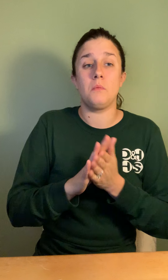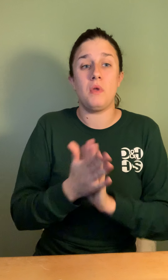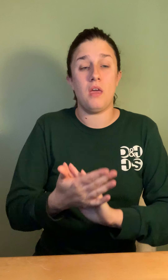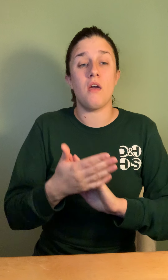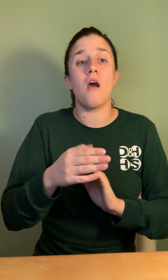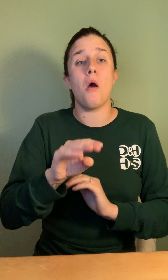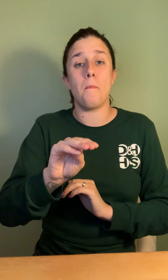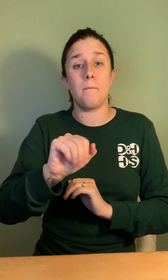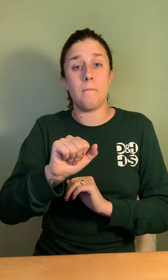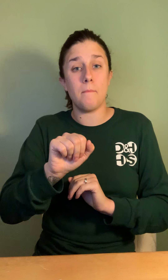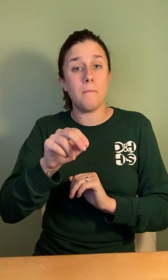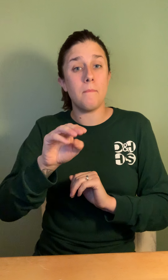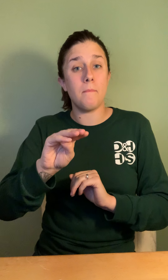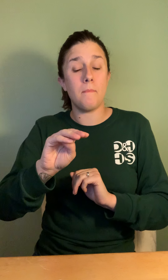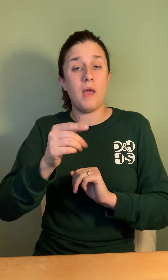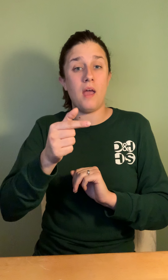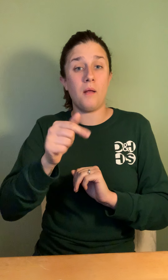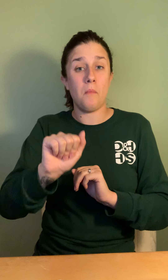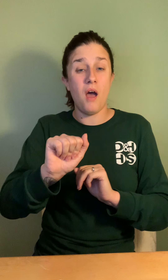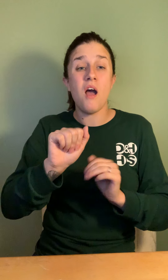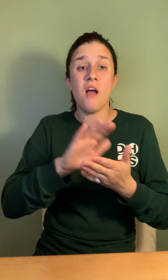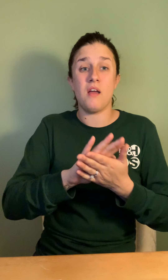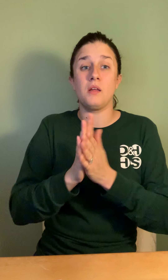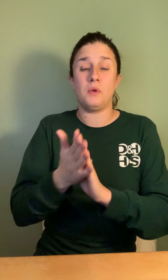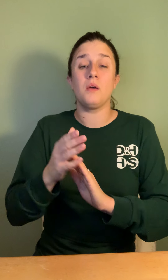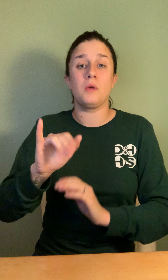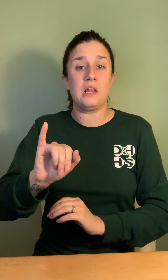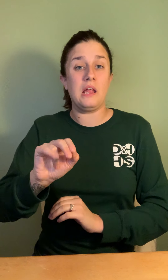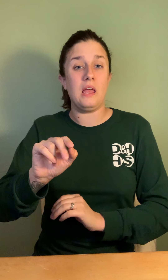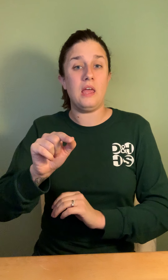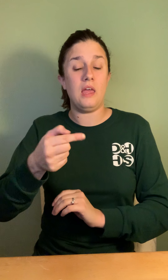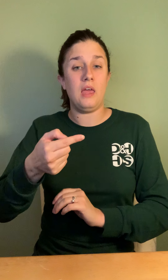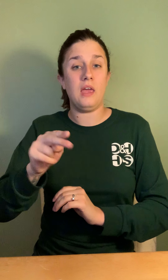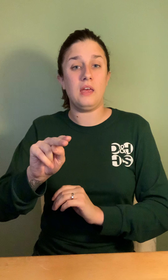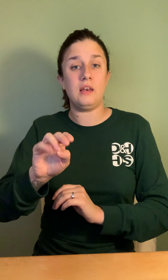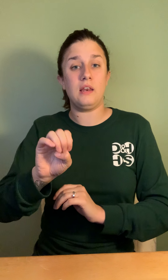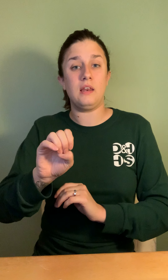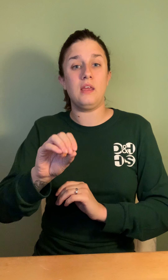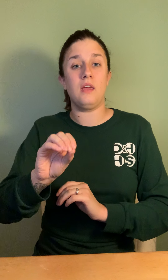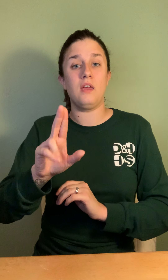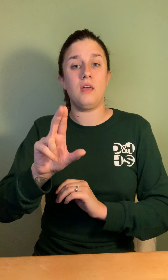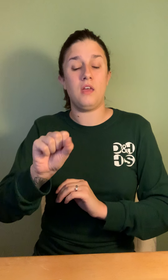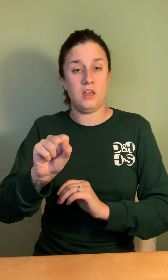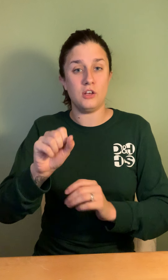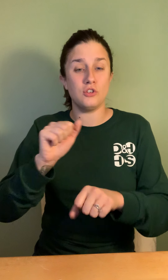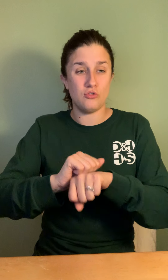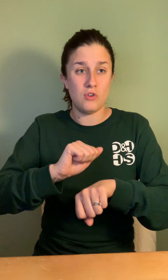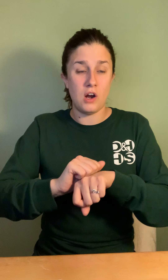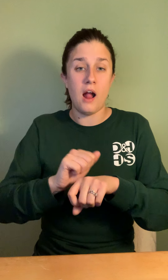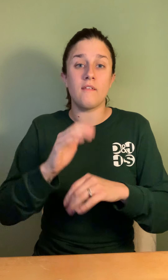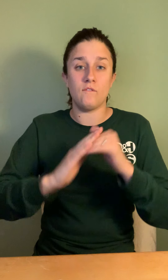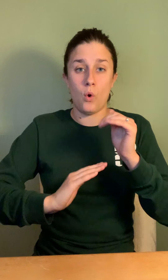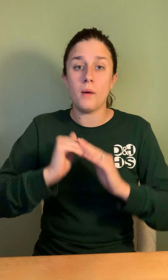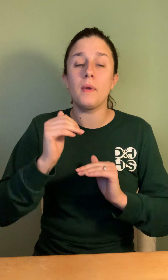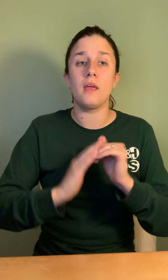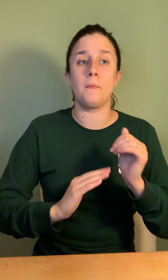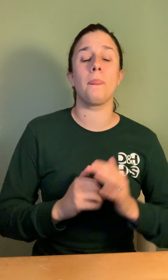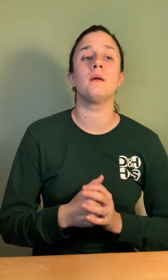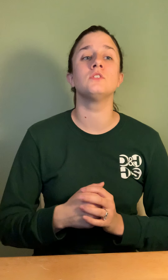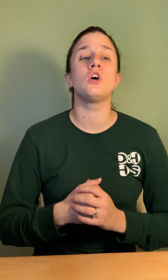ultimately result in an igneous rock forming. Well, let's look at this sedimentary rock. Now remember, these form